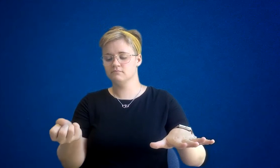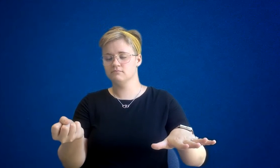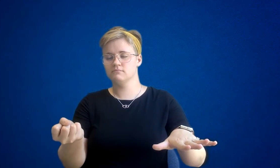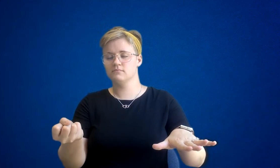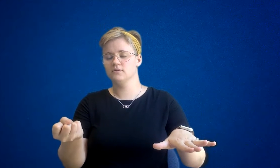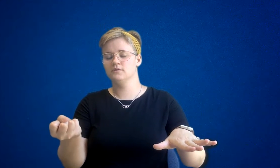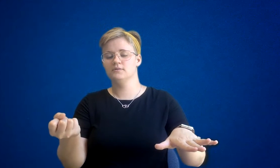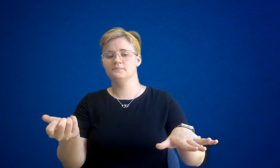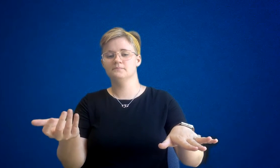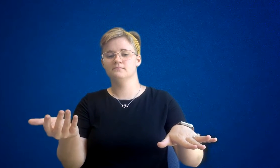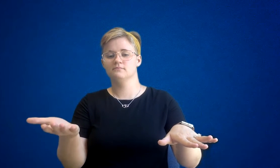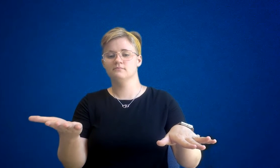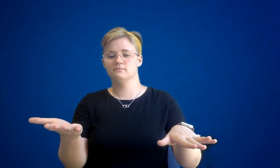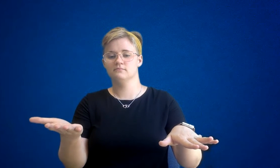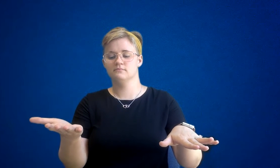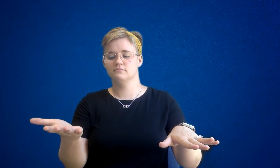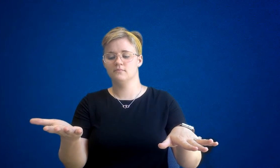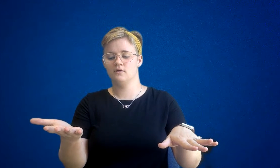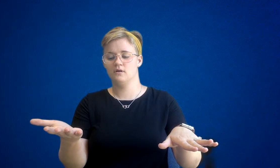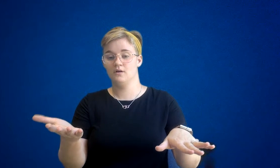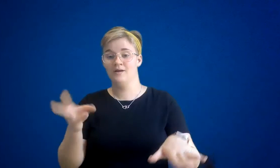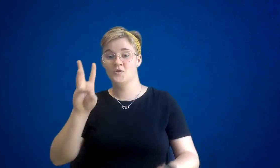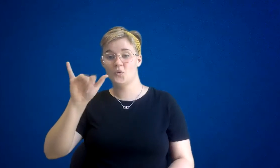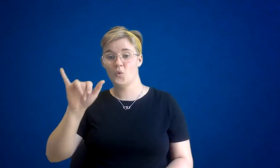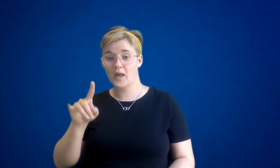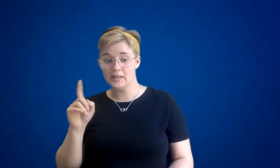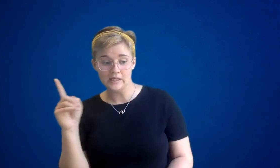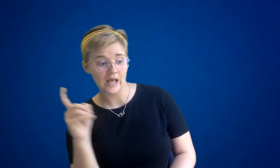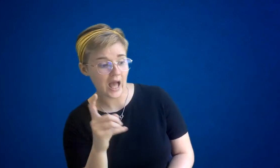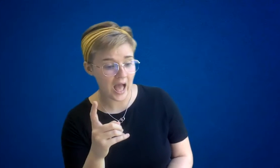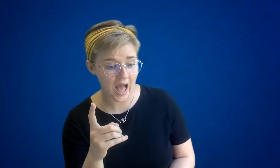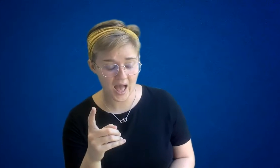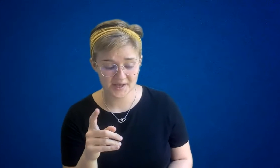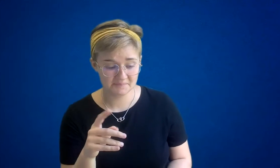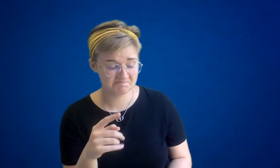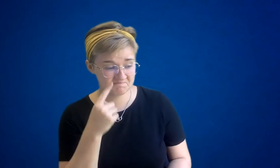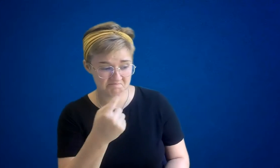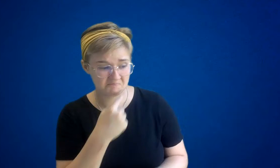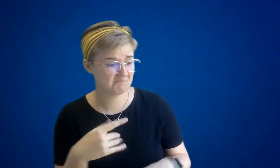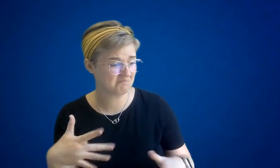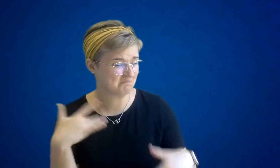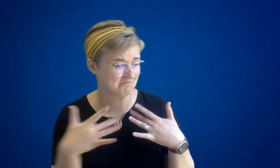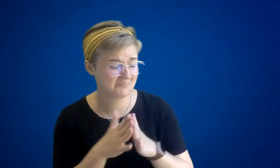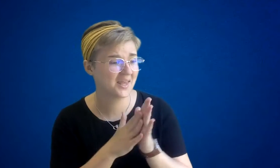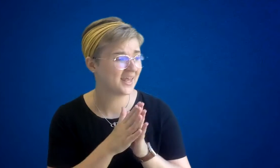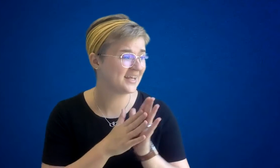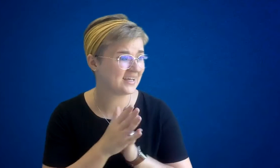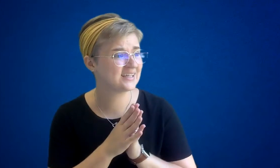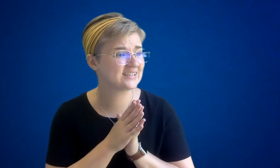again. Little Willie rushed to the side of the bed. His eyes were wild with excitement. "What's